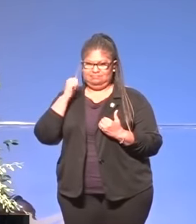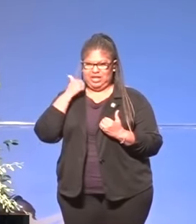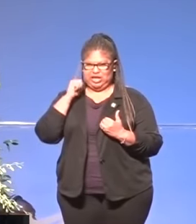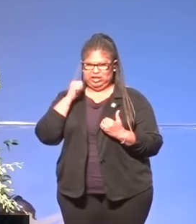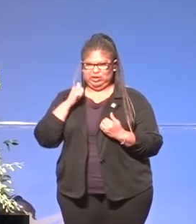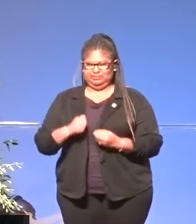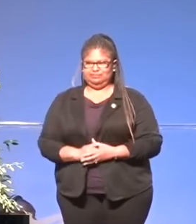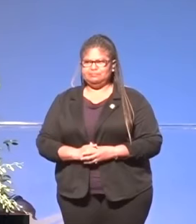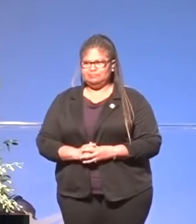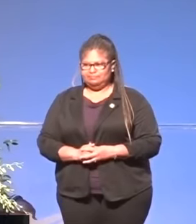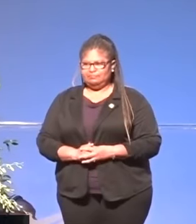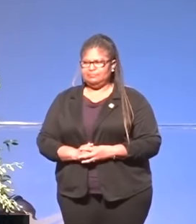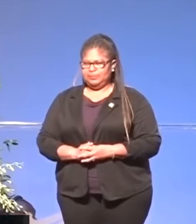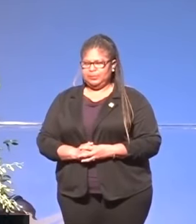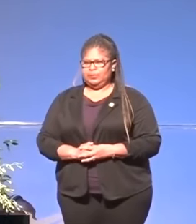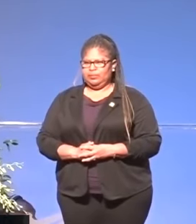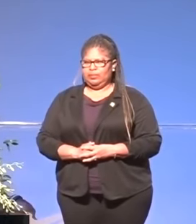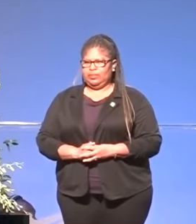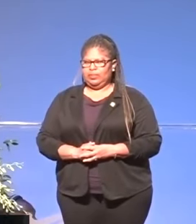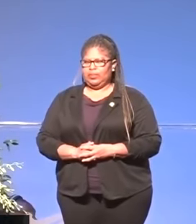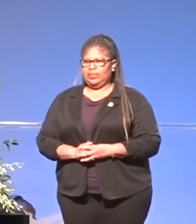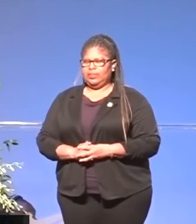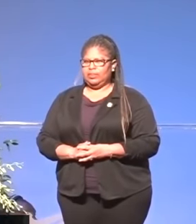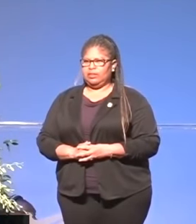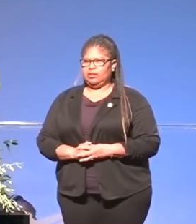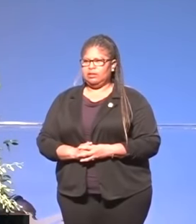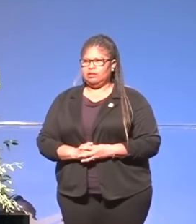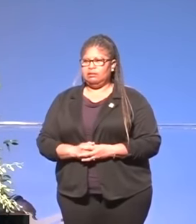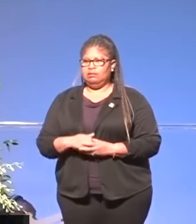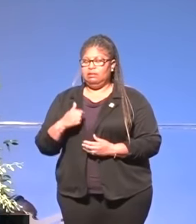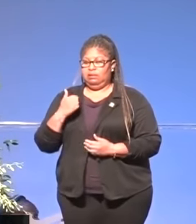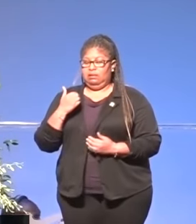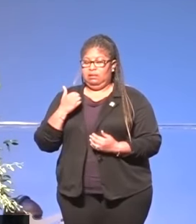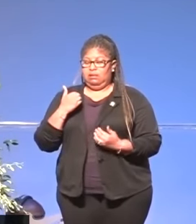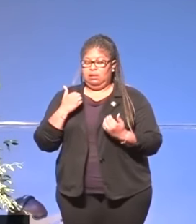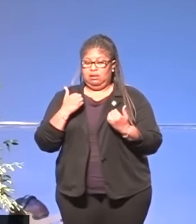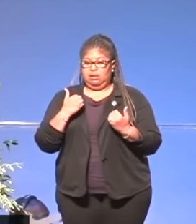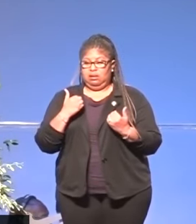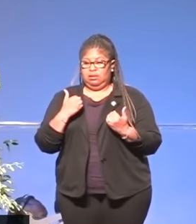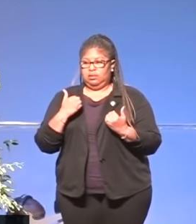aunt. I'm also